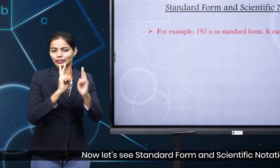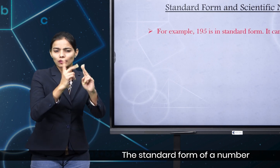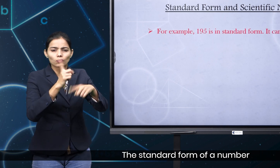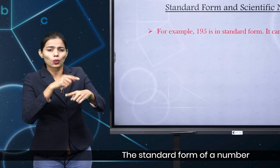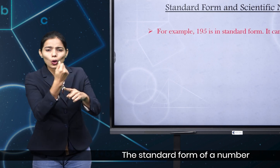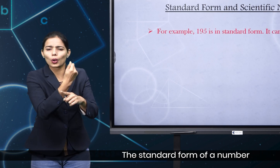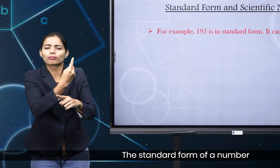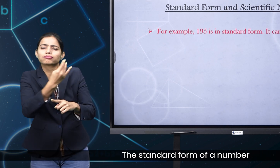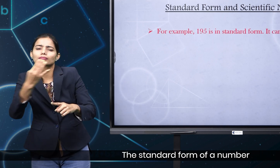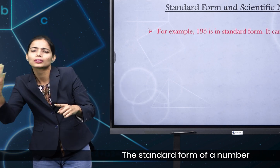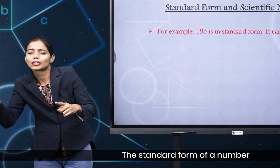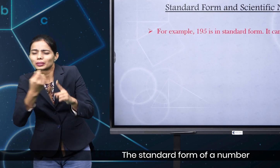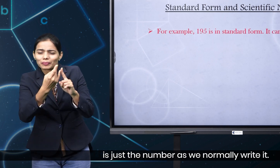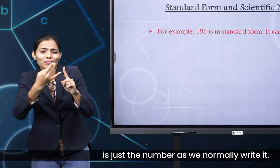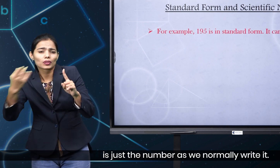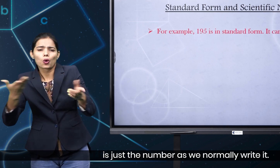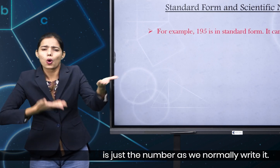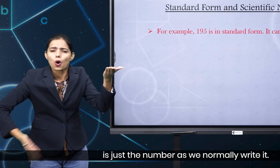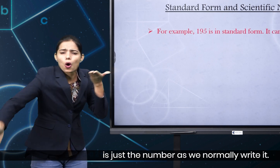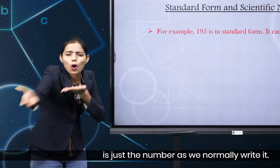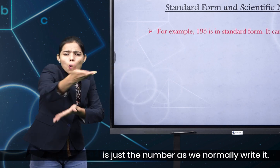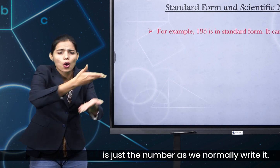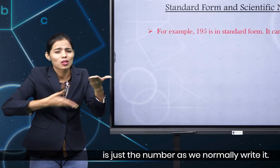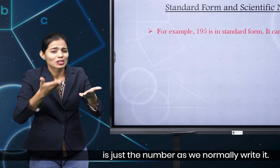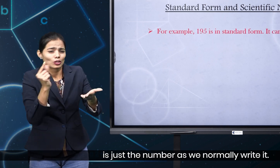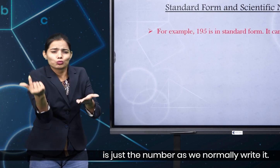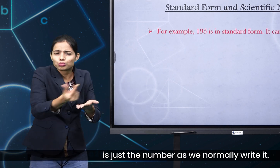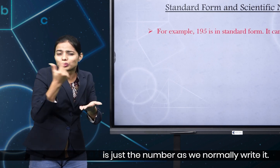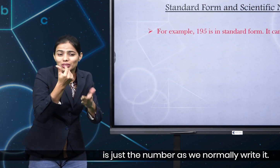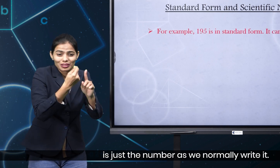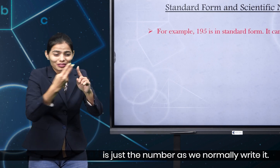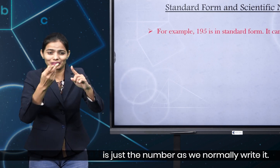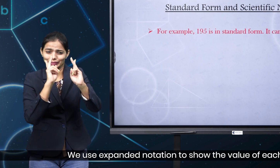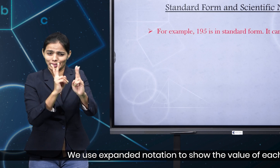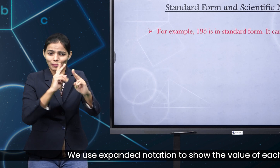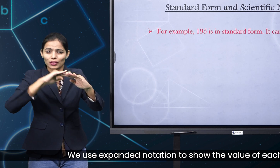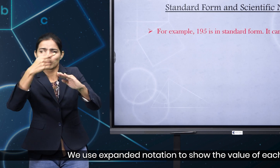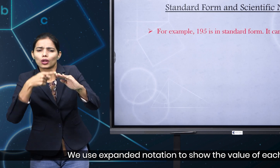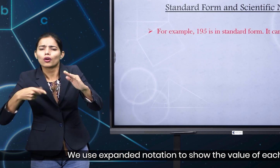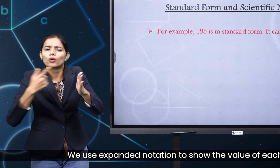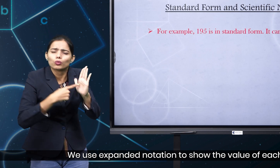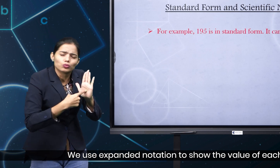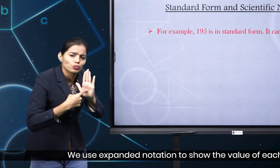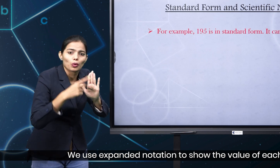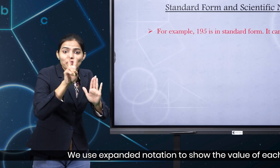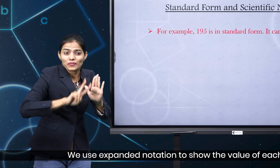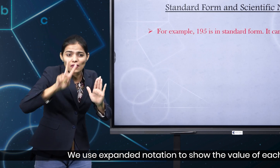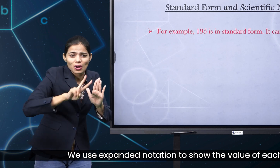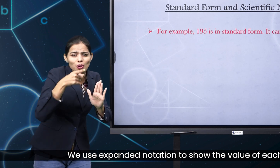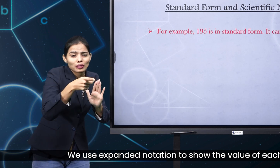The standard form of a number is just the number as we normally write it. We use expanded notation to show the value